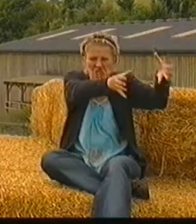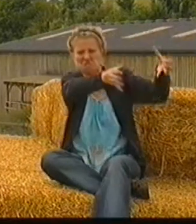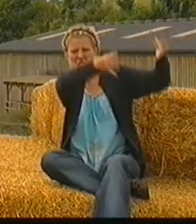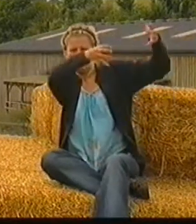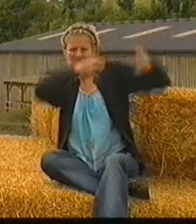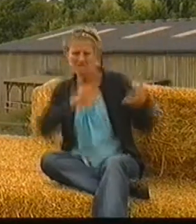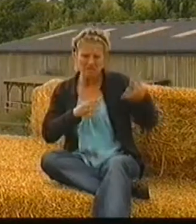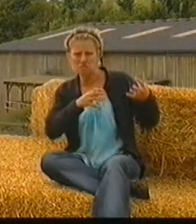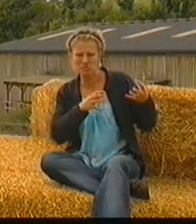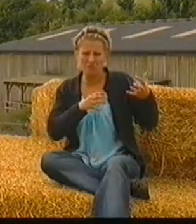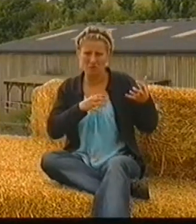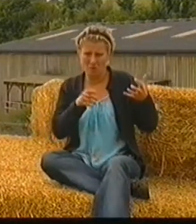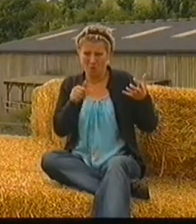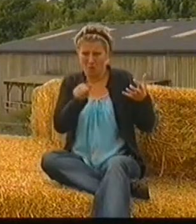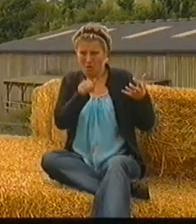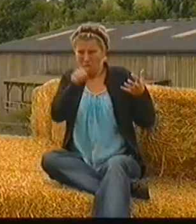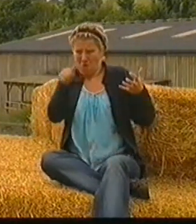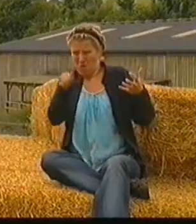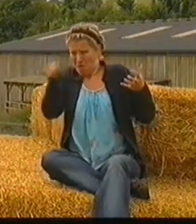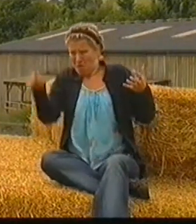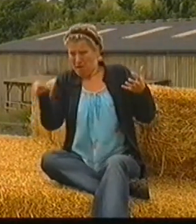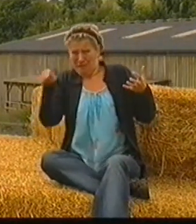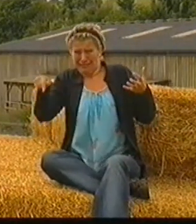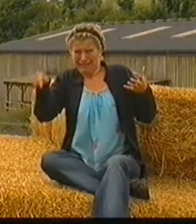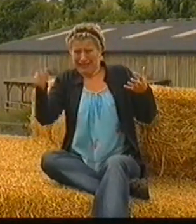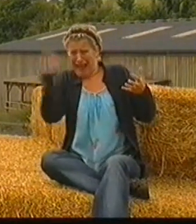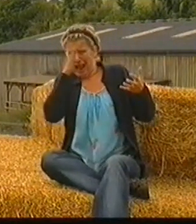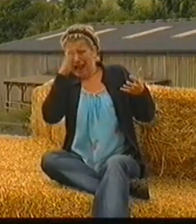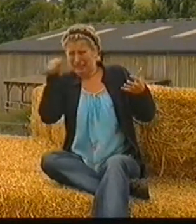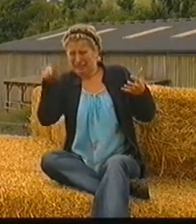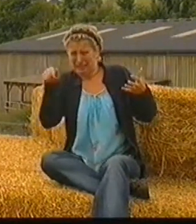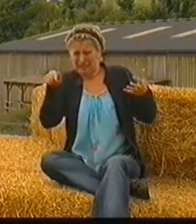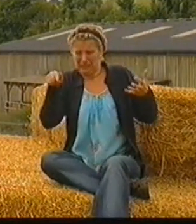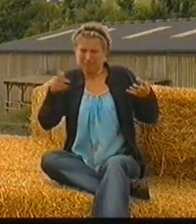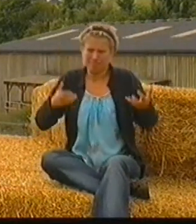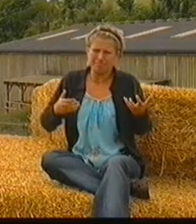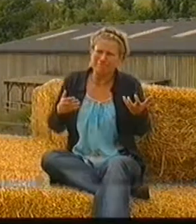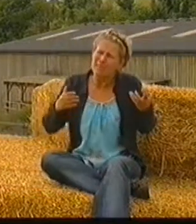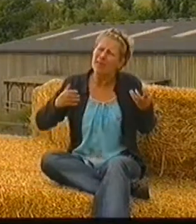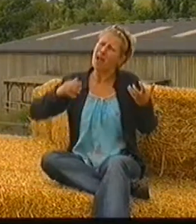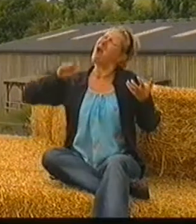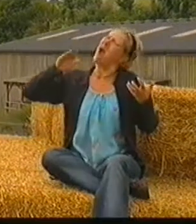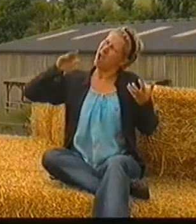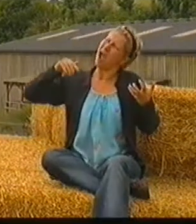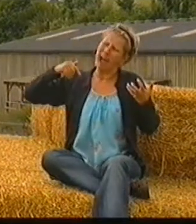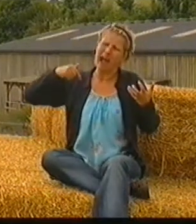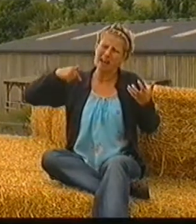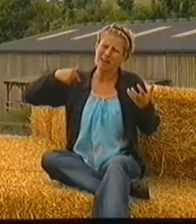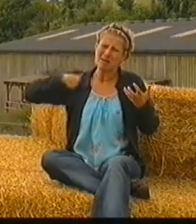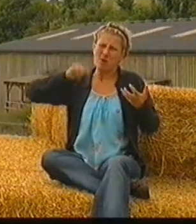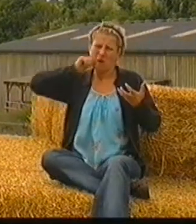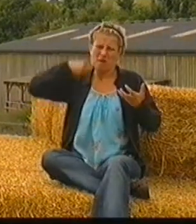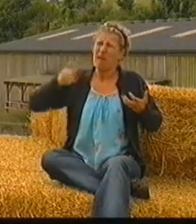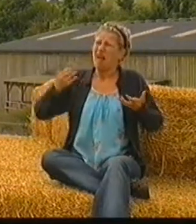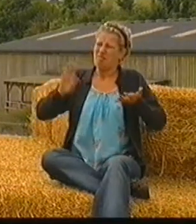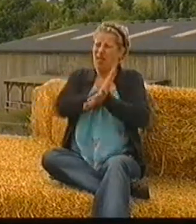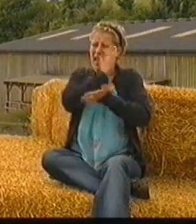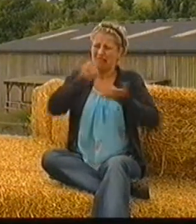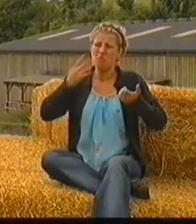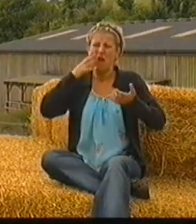shelf. The jar she took was next but one to the jar behind which Mr. Fox was crouching. "I'll be glad when the rotten brute